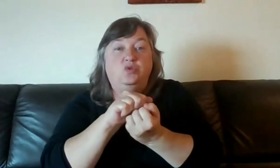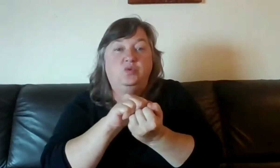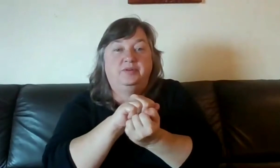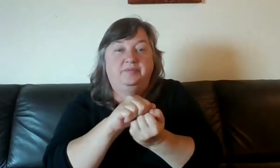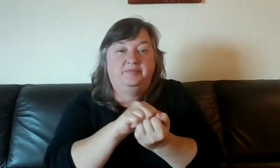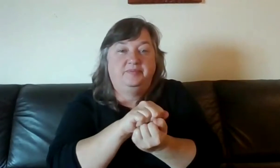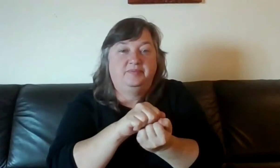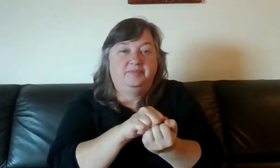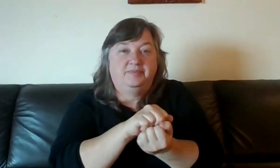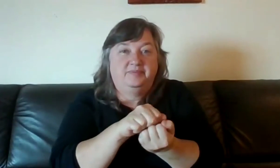Chew.